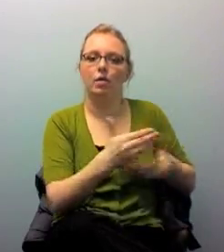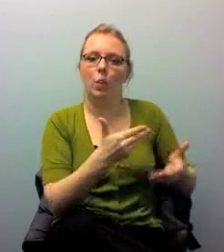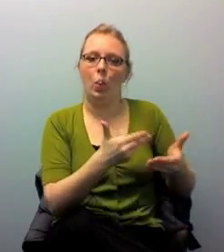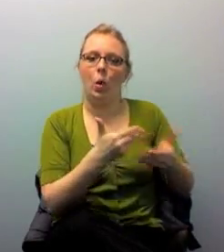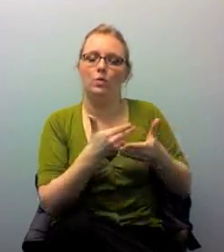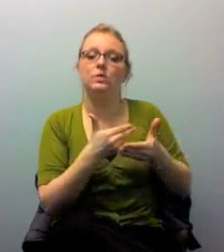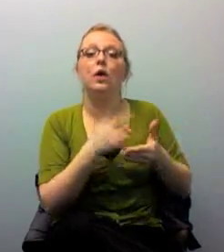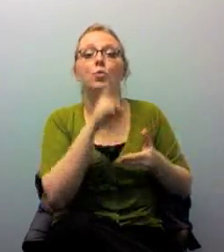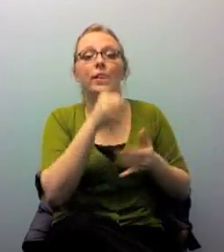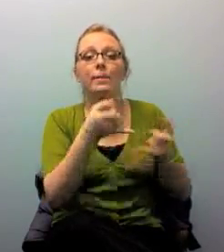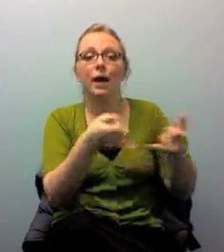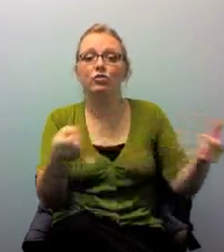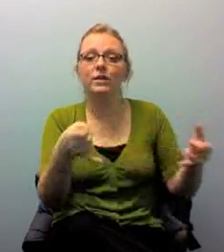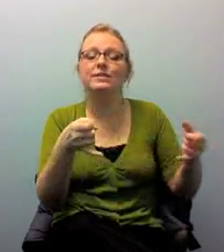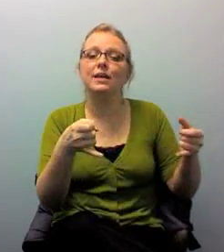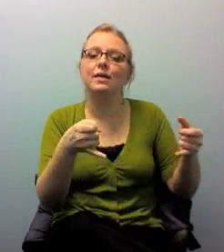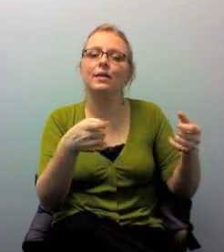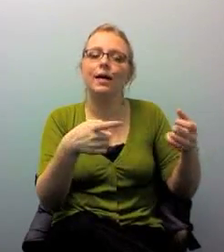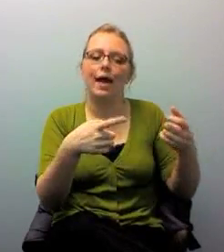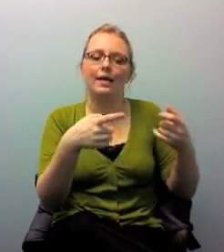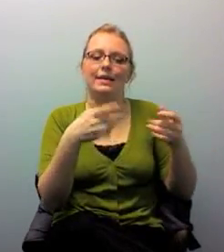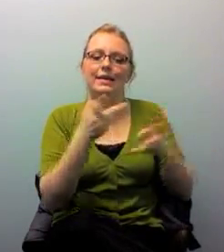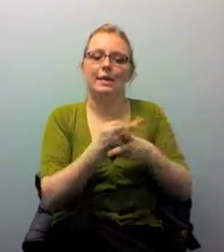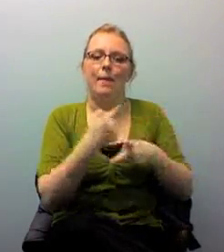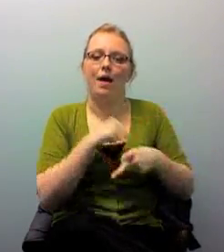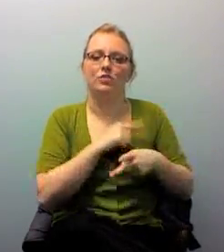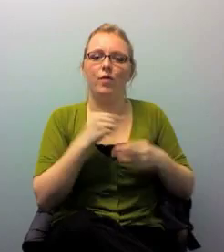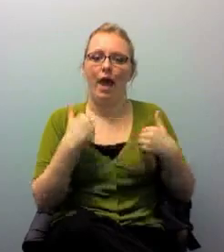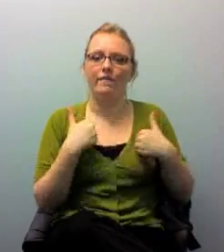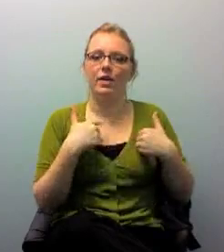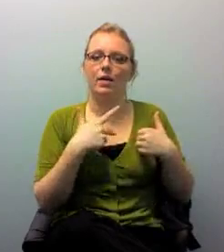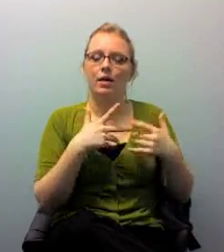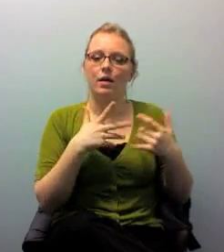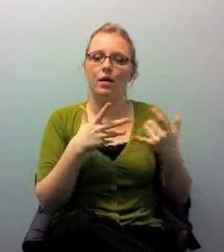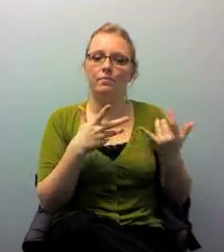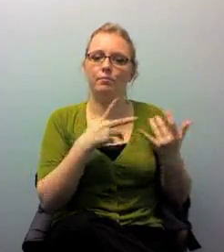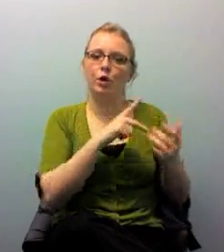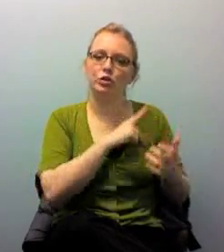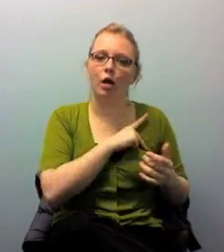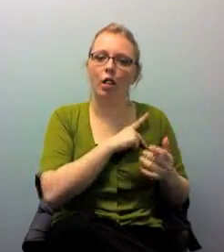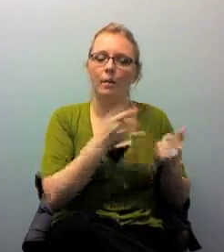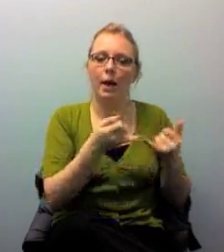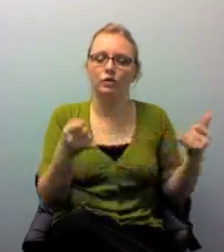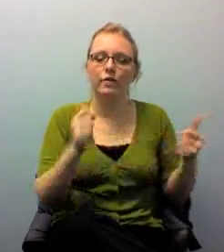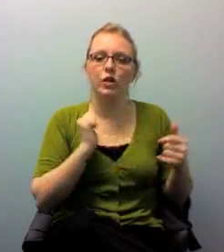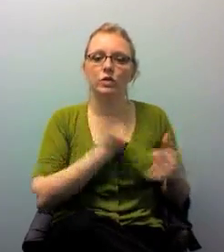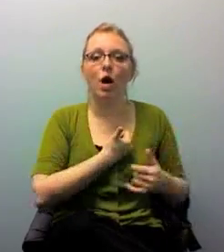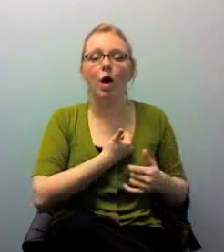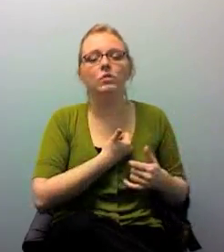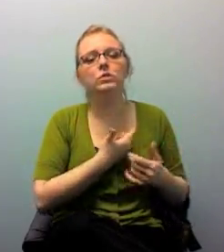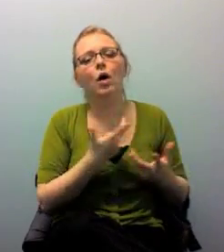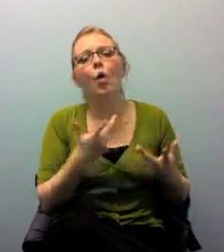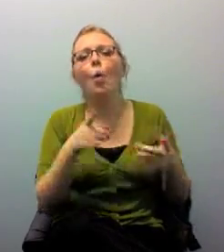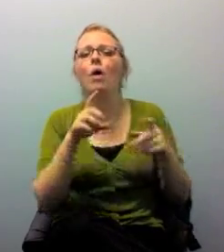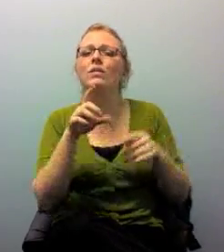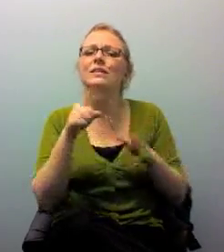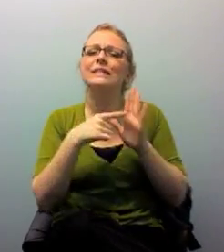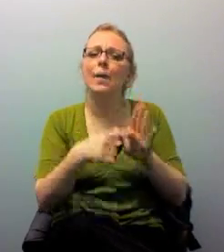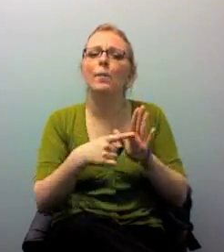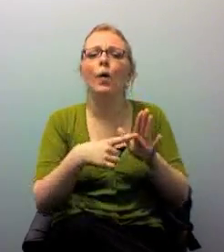own. Some boundaries allow or prevent physical closeness, like somebody standing too close to us.